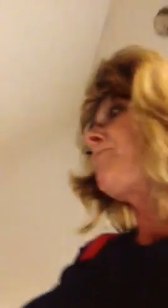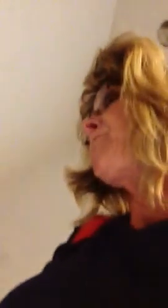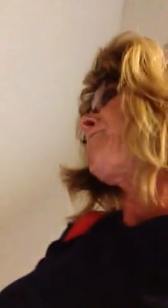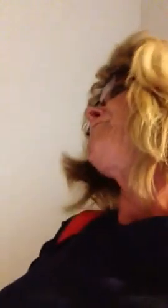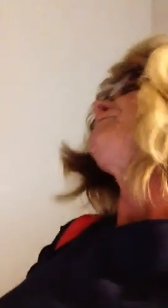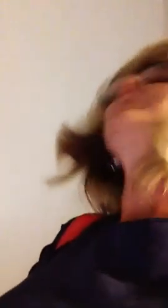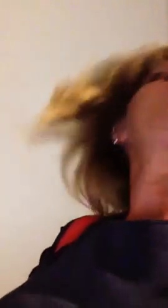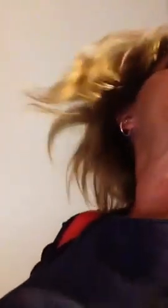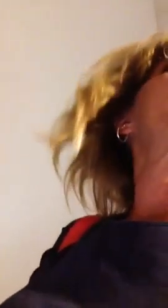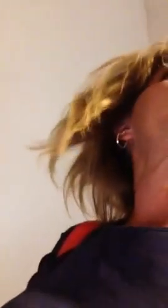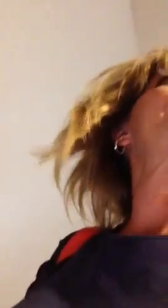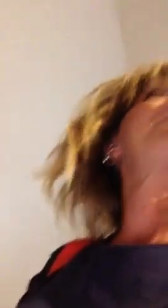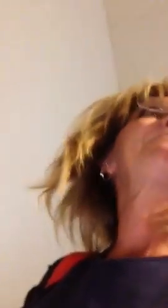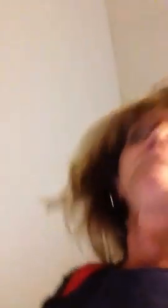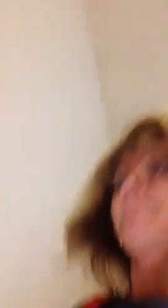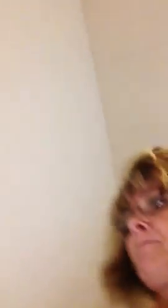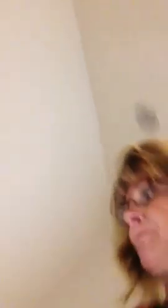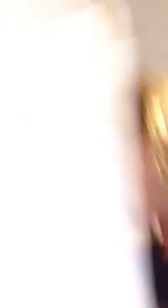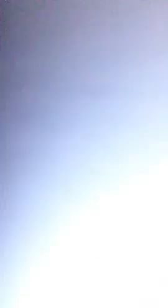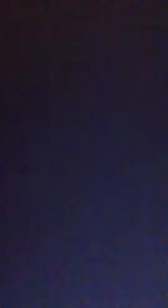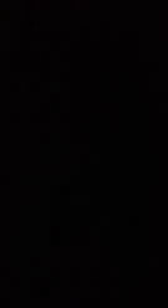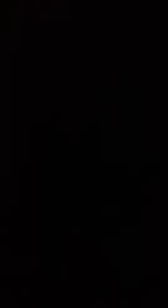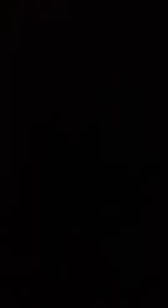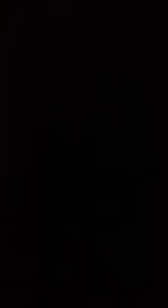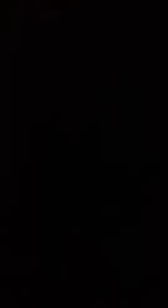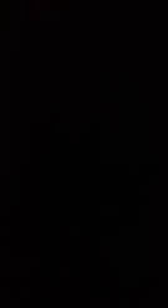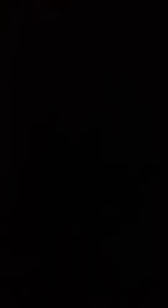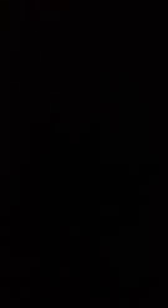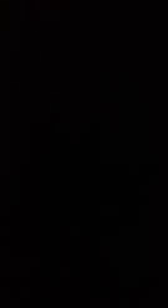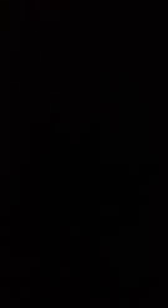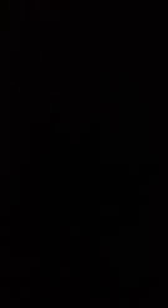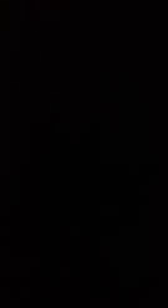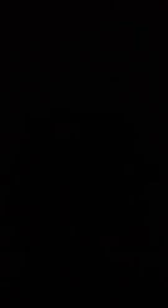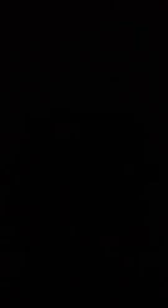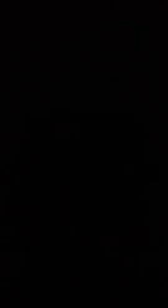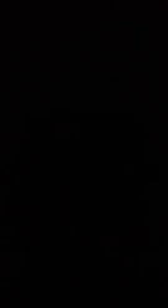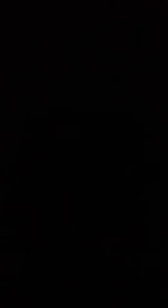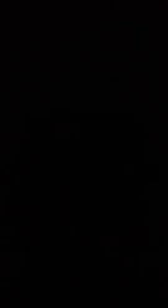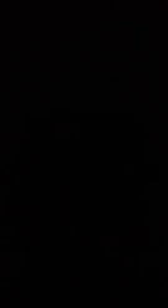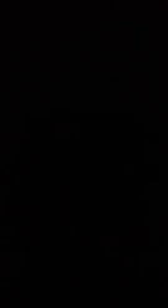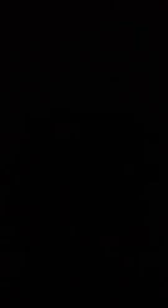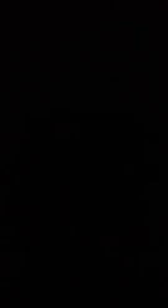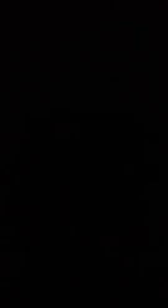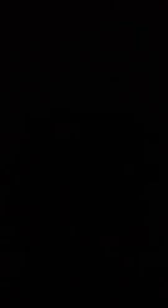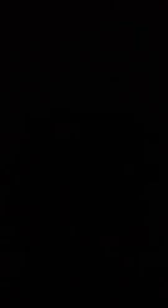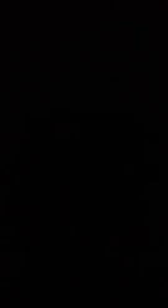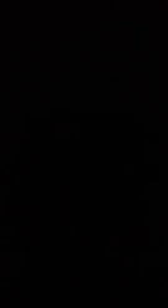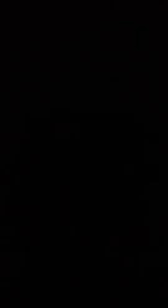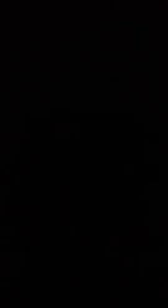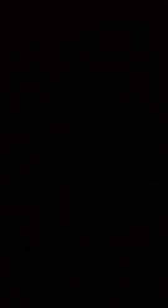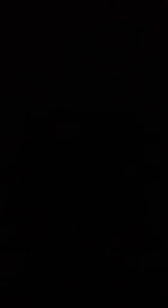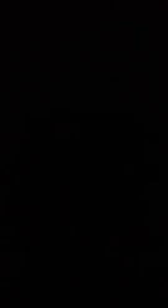you just said it. For both. For what, both? Like, what do I sign? I was so frozen.